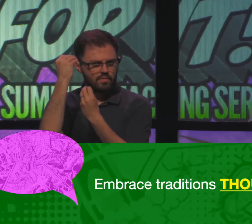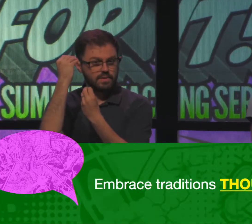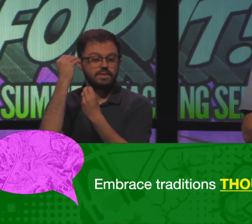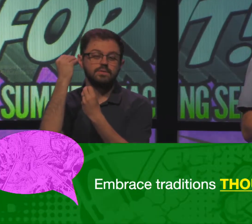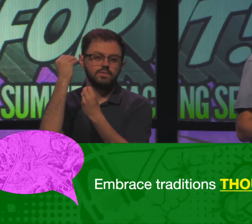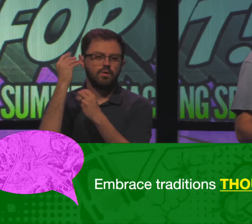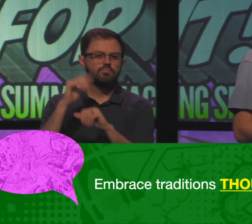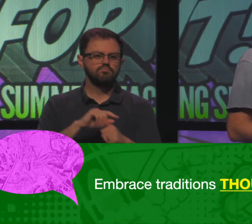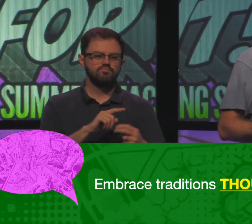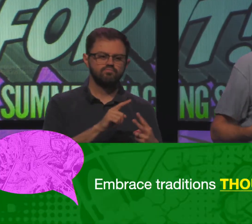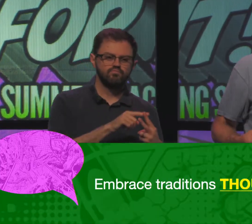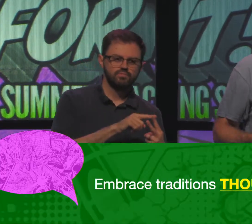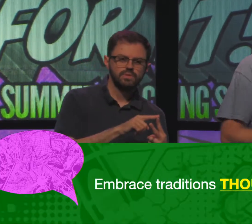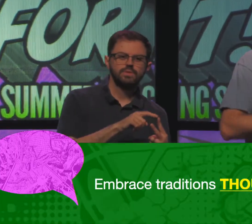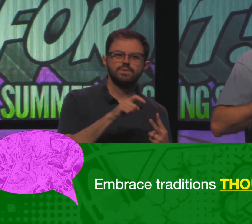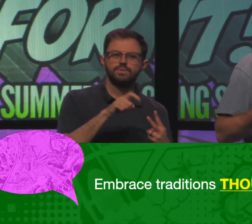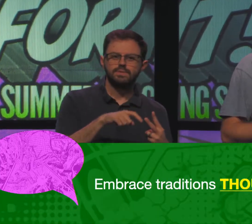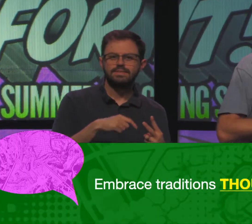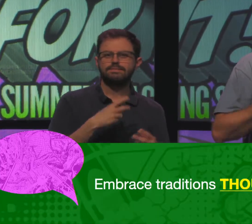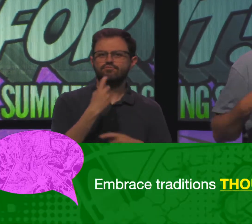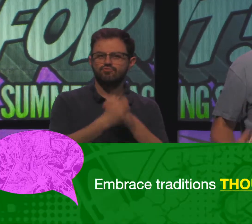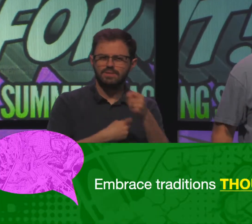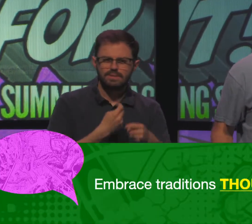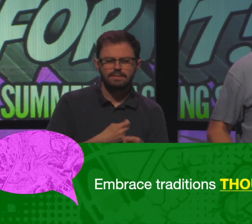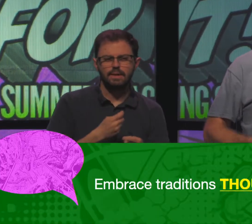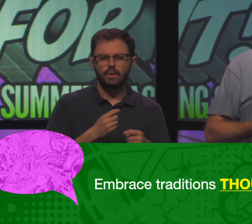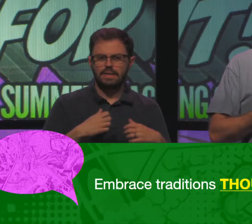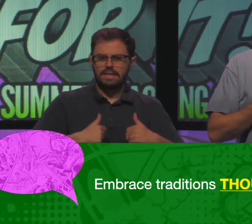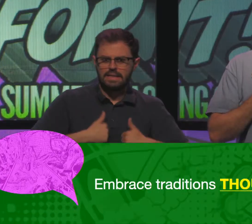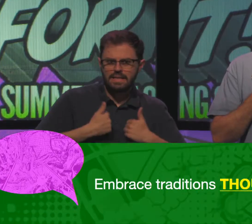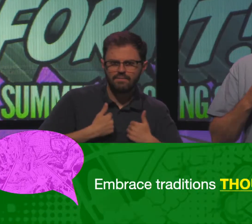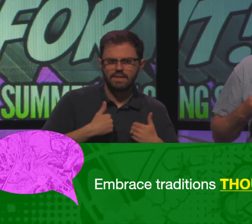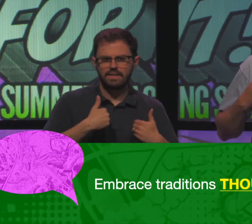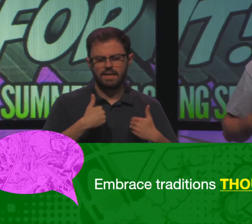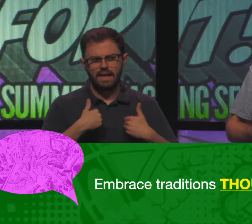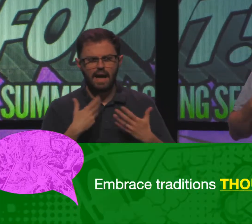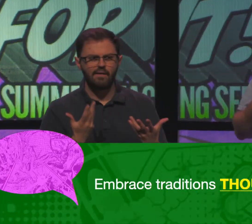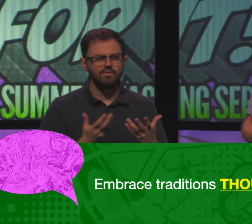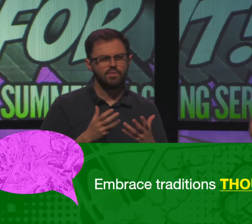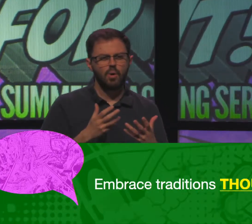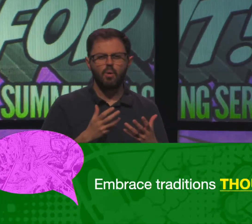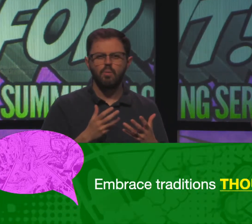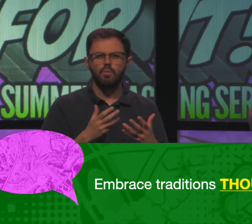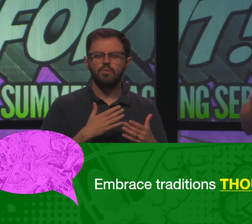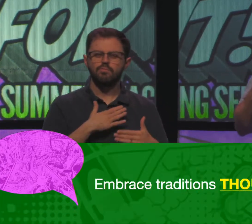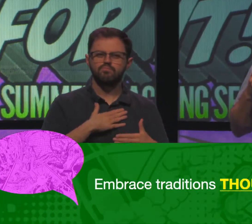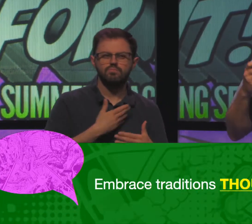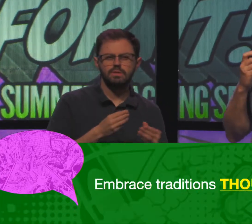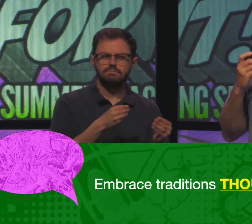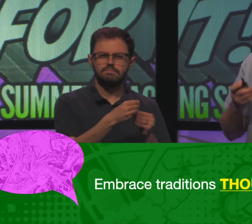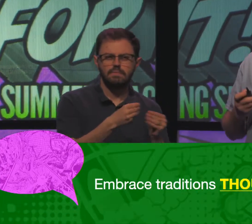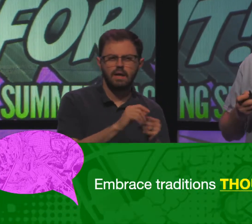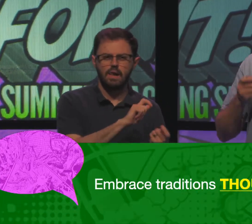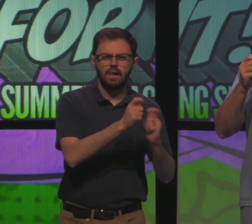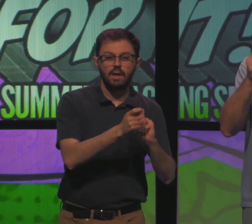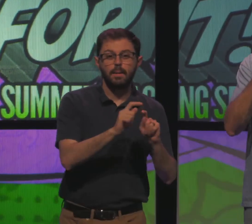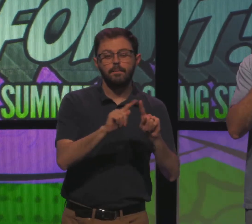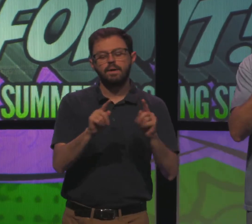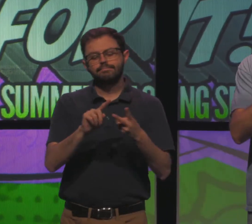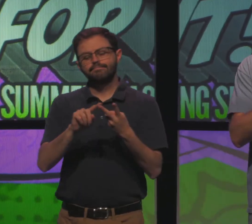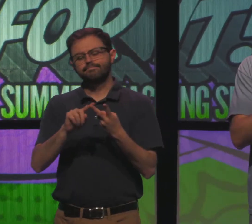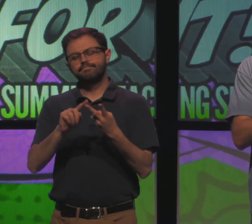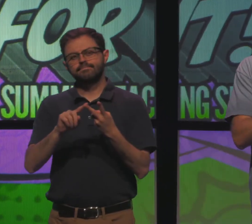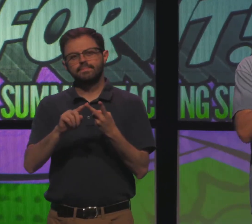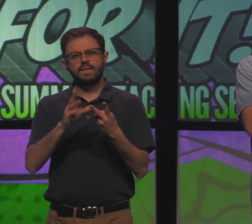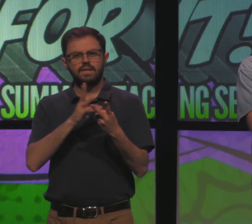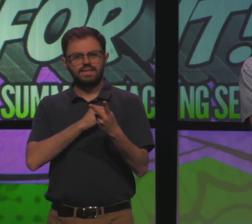living, that you give them space, freedom to change, to evolve. But then embrace traditions thoughtfully. And what I mean by that is look for the